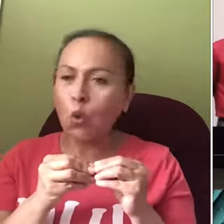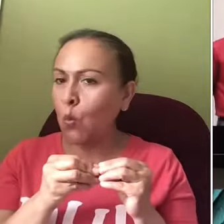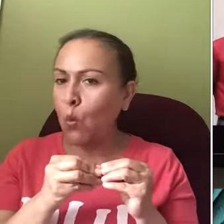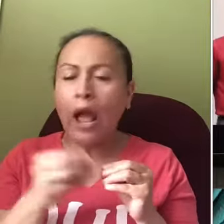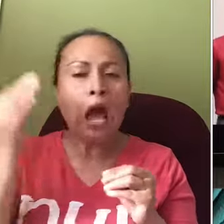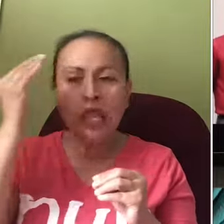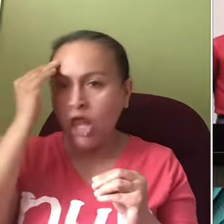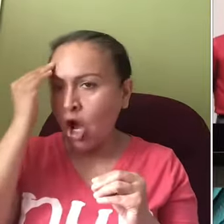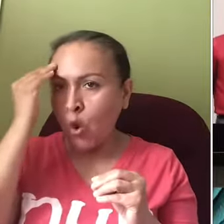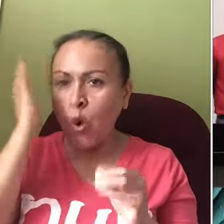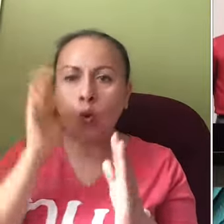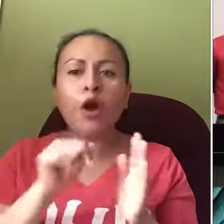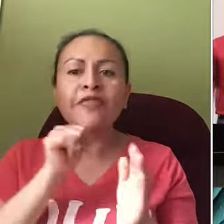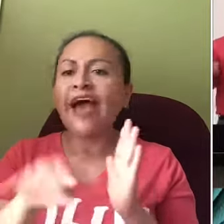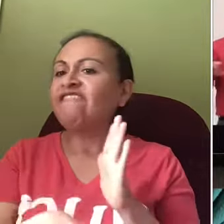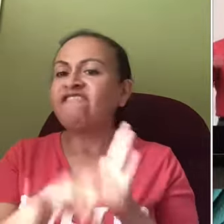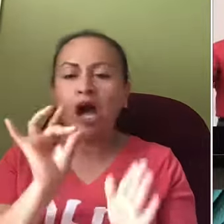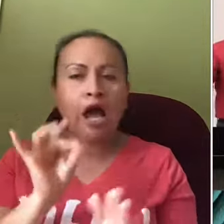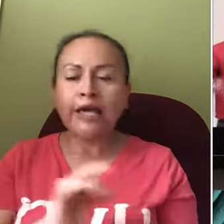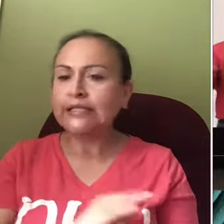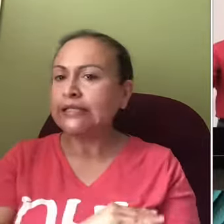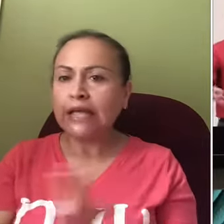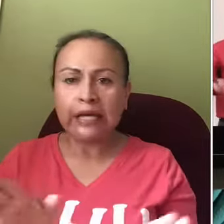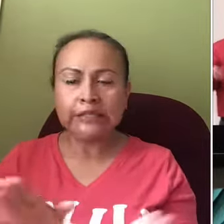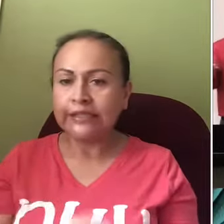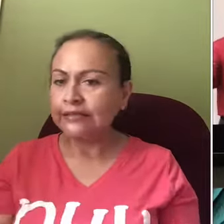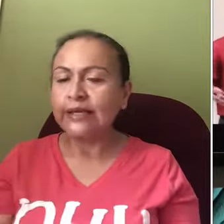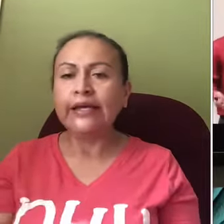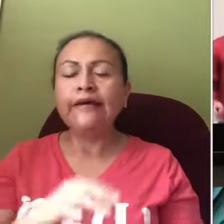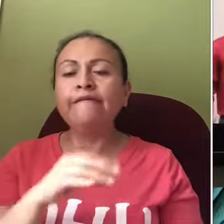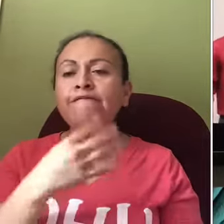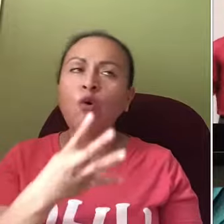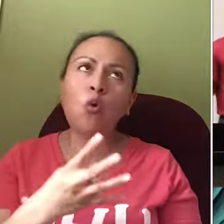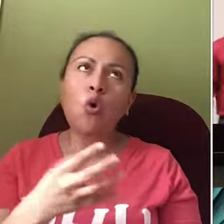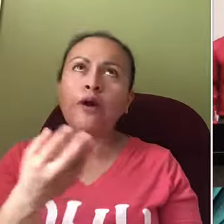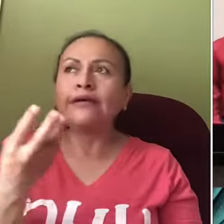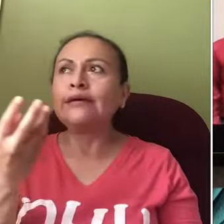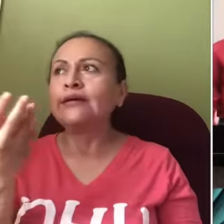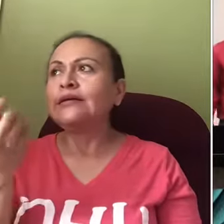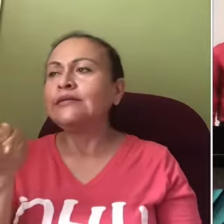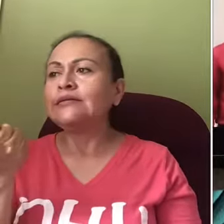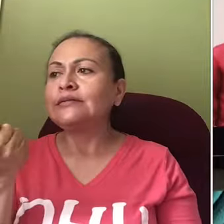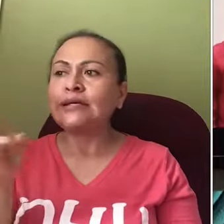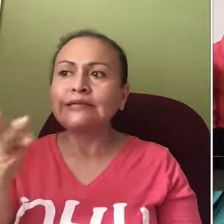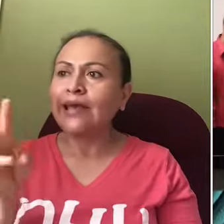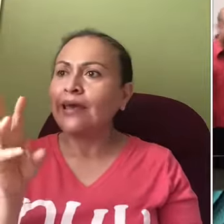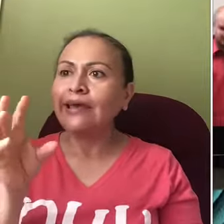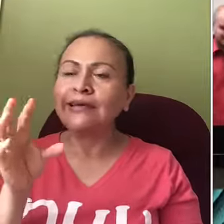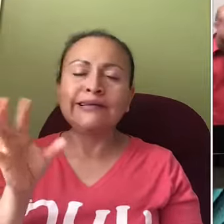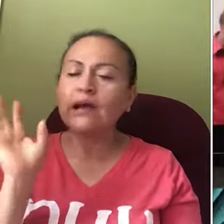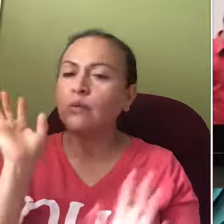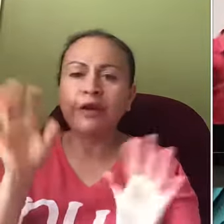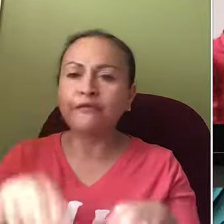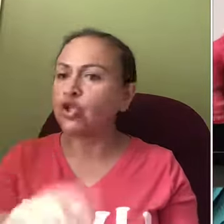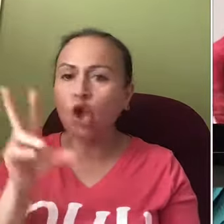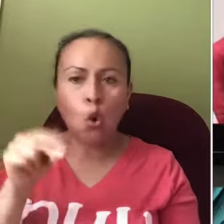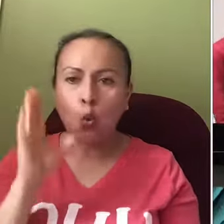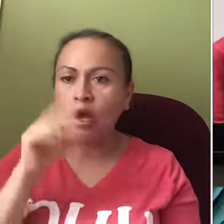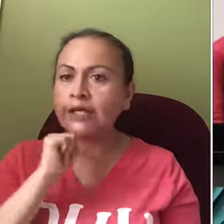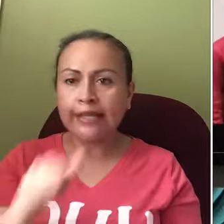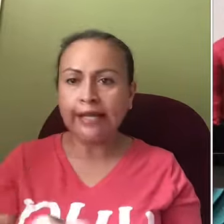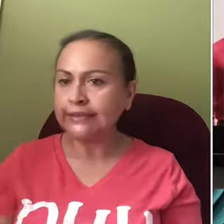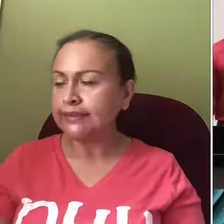any square number 4, 16, not 9 are going to divide into 285. All right, so I'll believe that's going to be just as it. So now we need